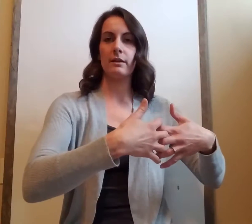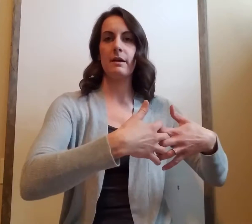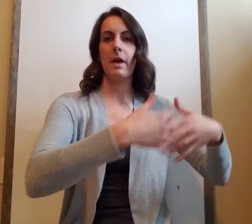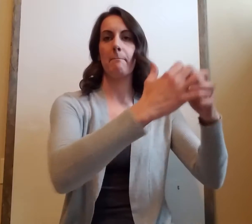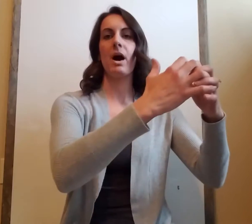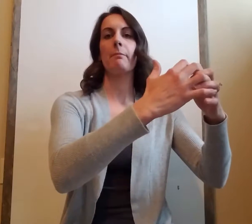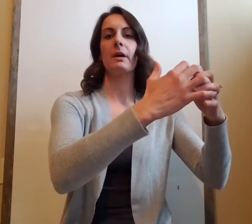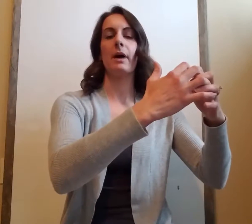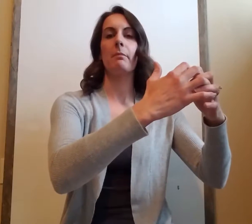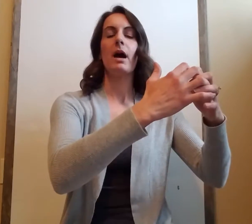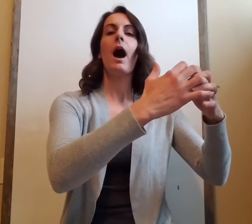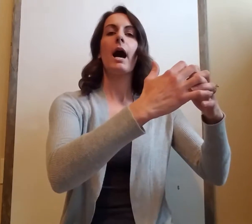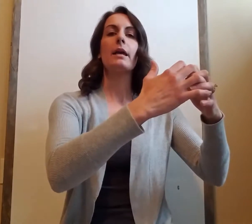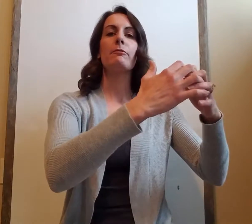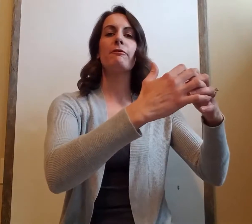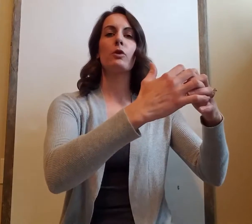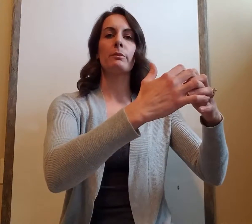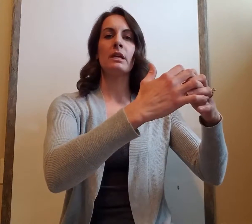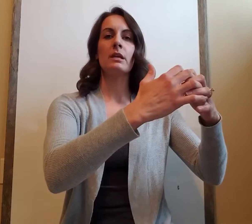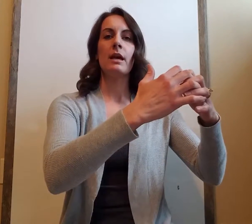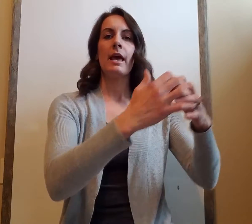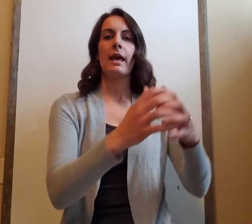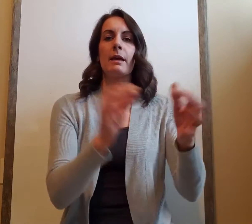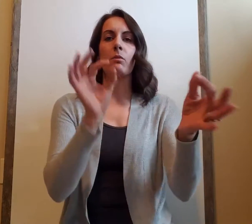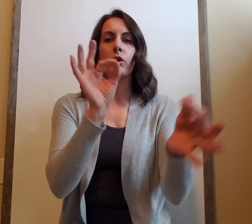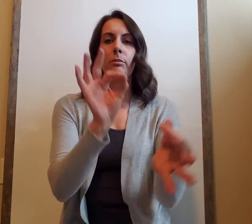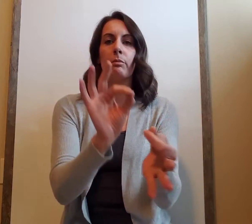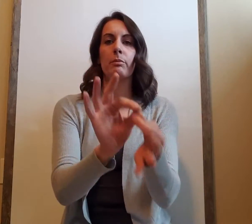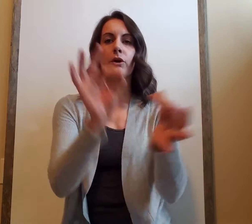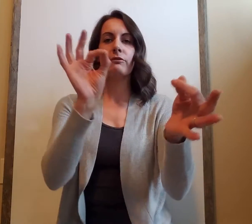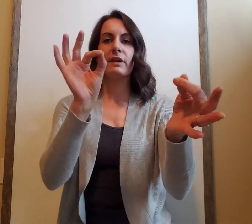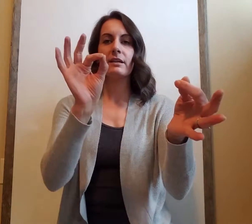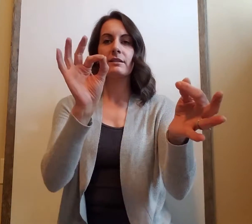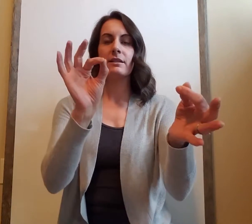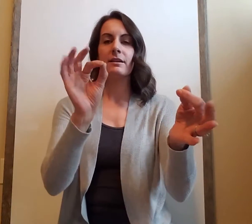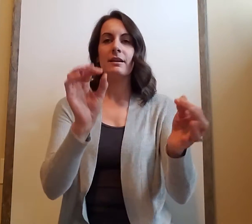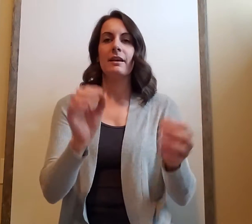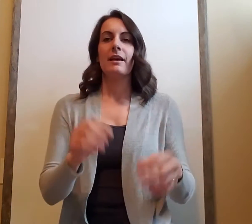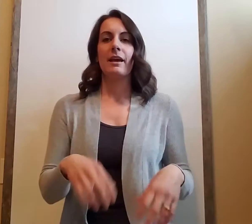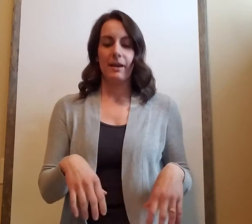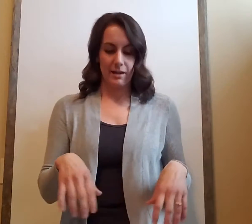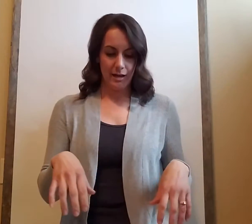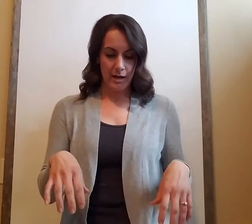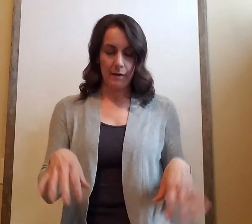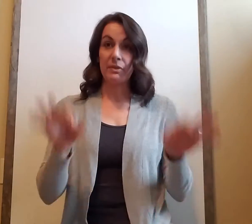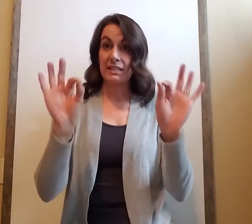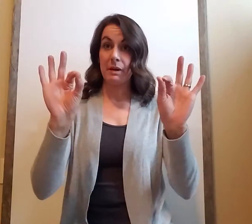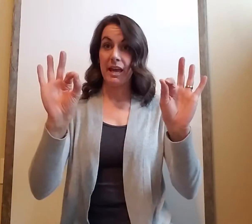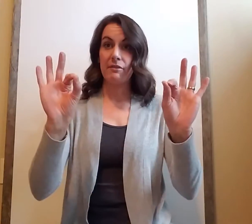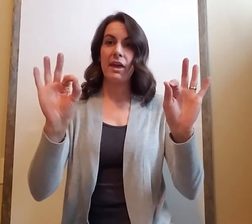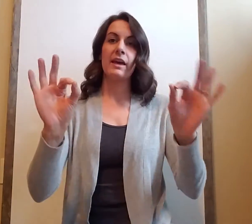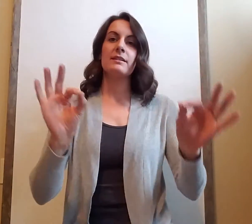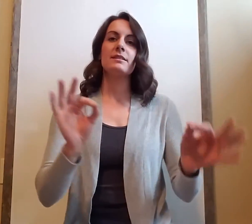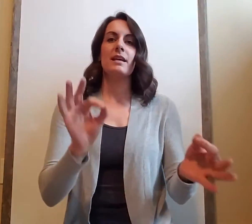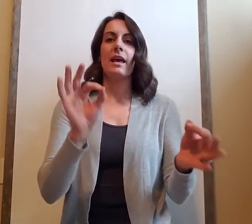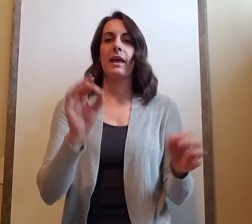them and pop them up. I am forming a more perfect, that's my F hands,